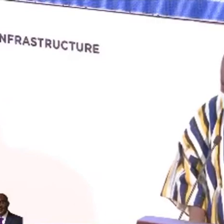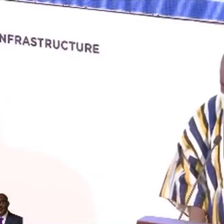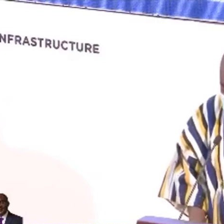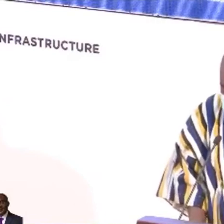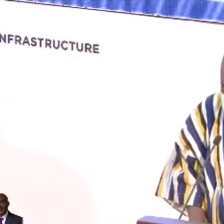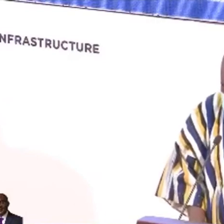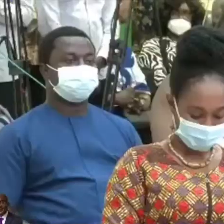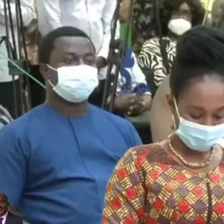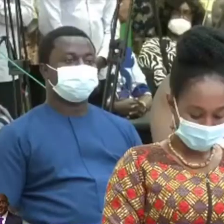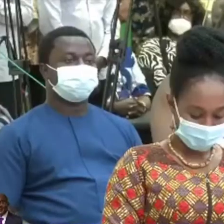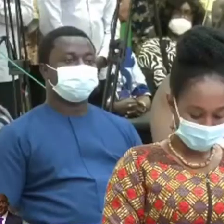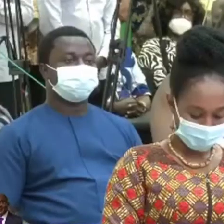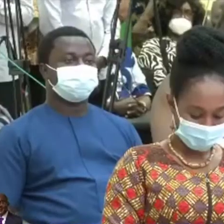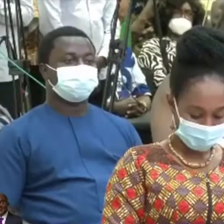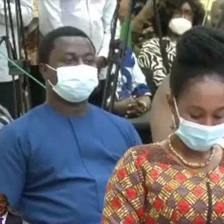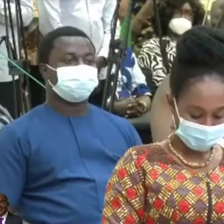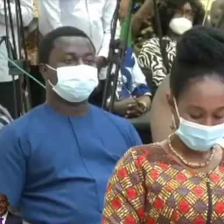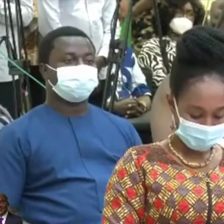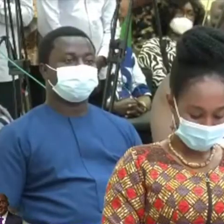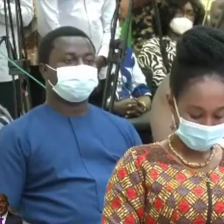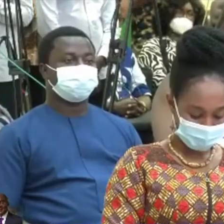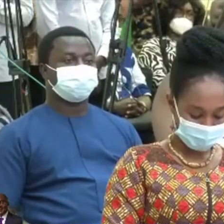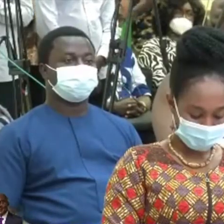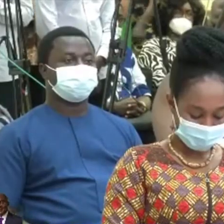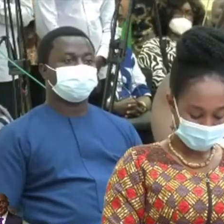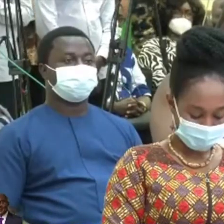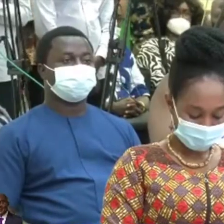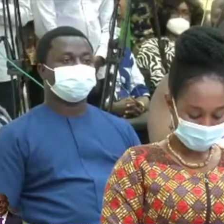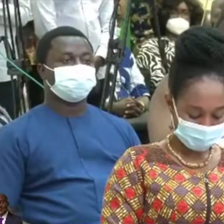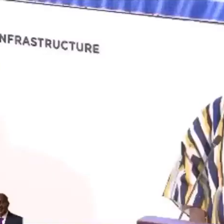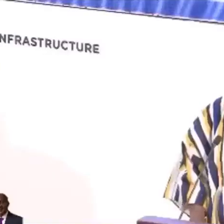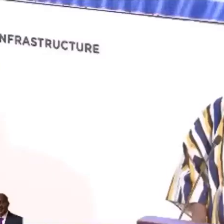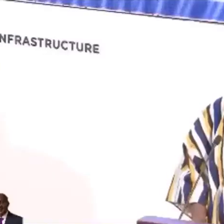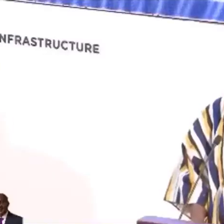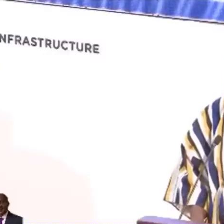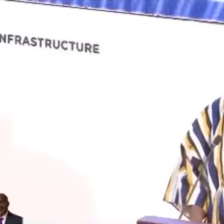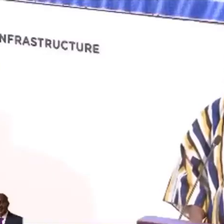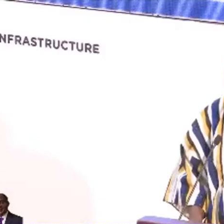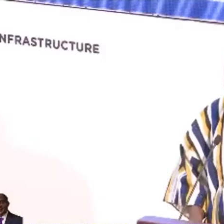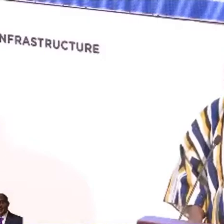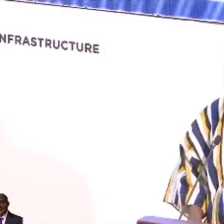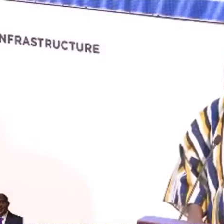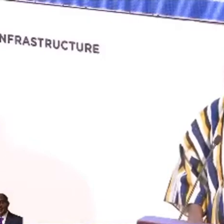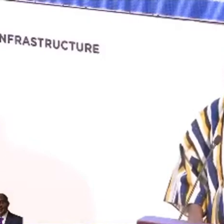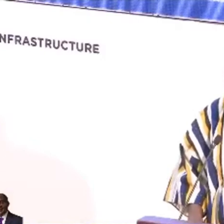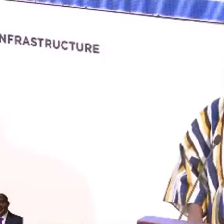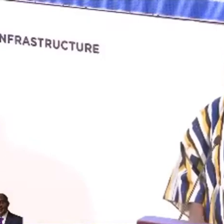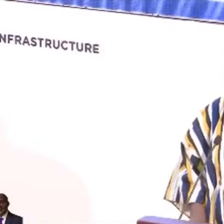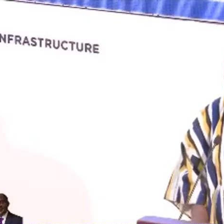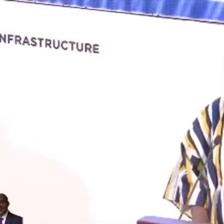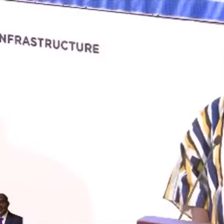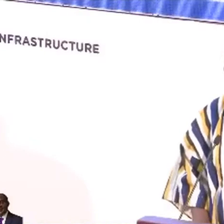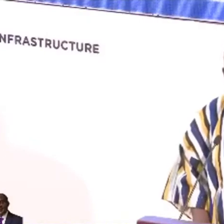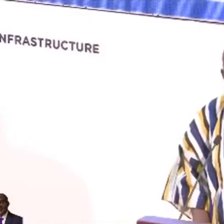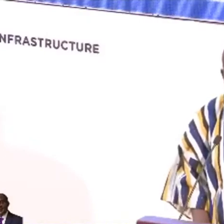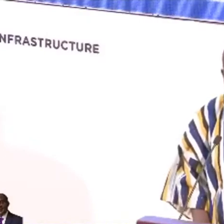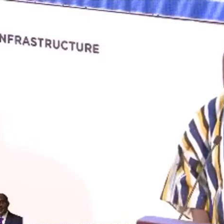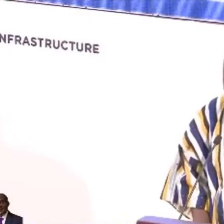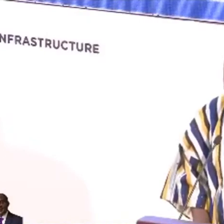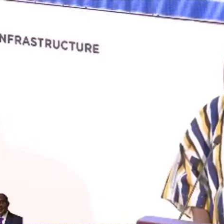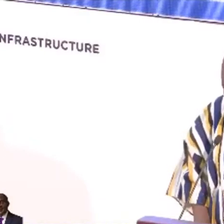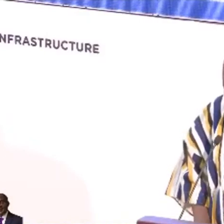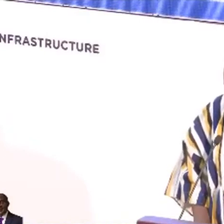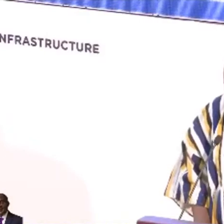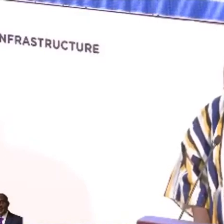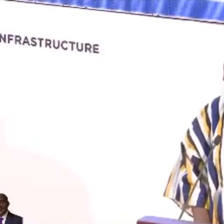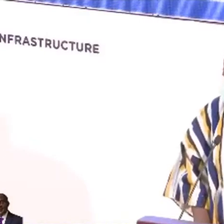meetings until COVID hit. But as restrictions are being eased, we have the opportunity through the power of television that helps